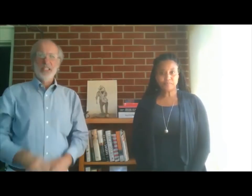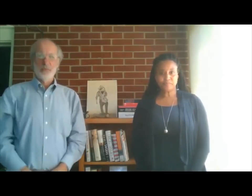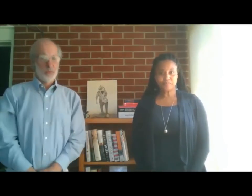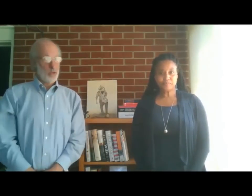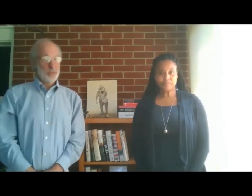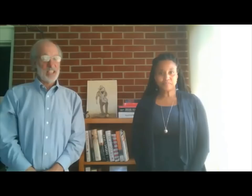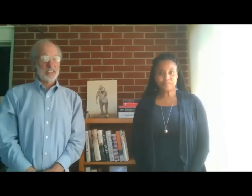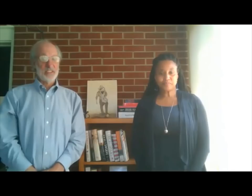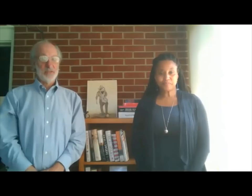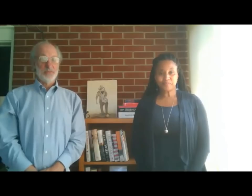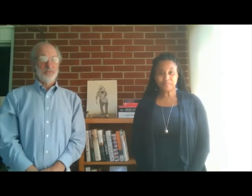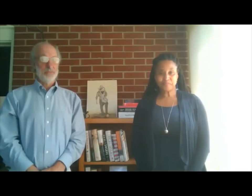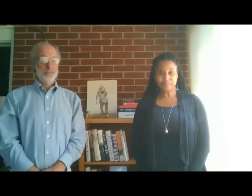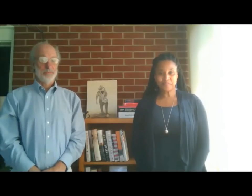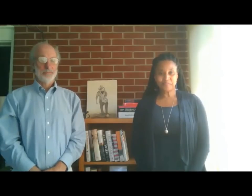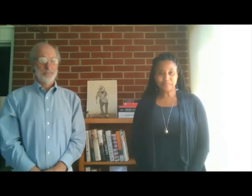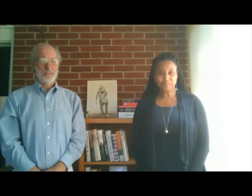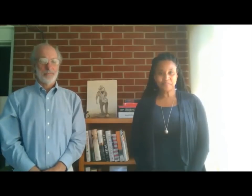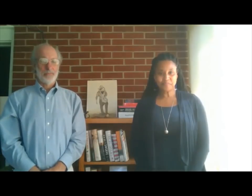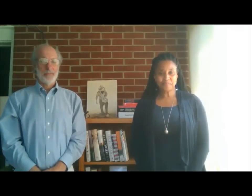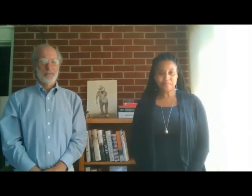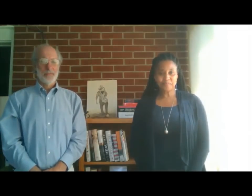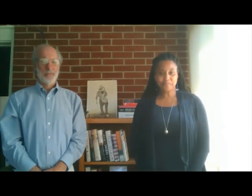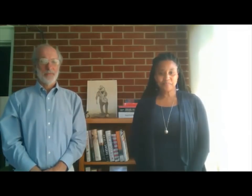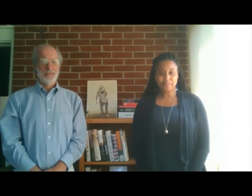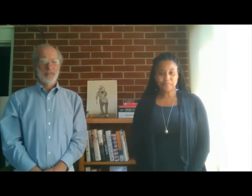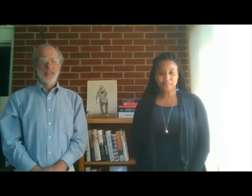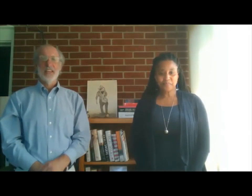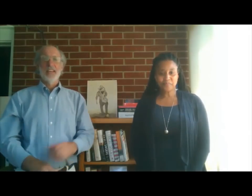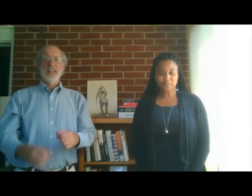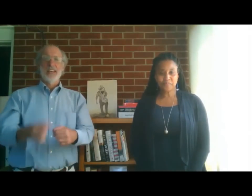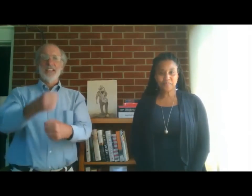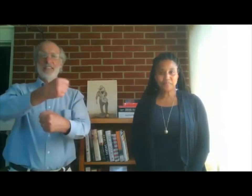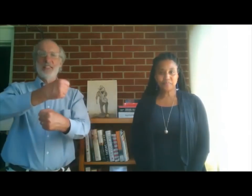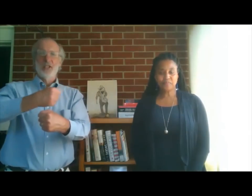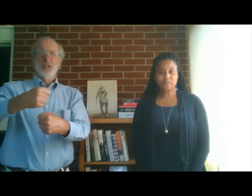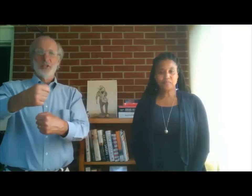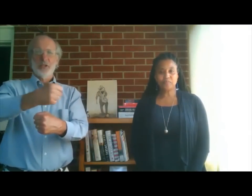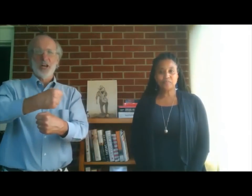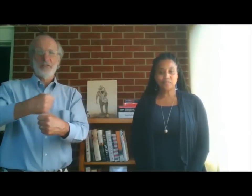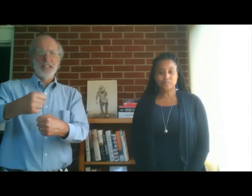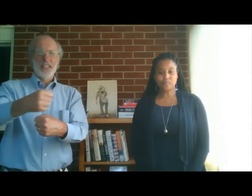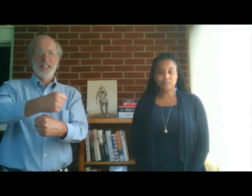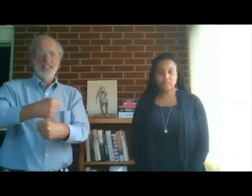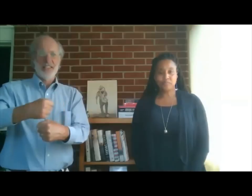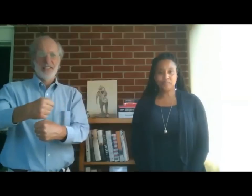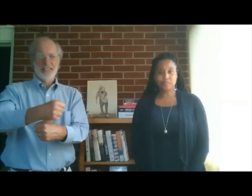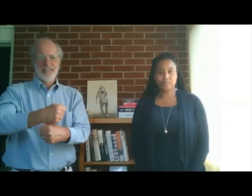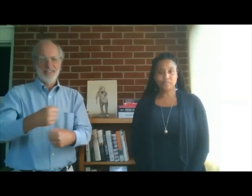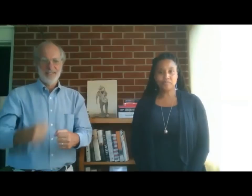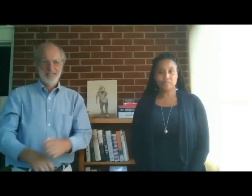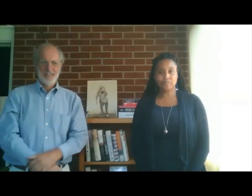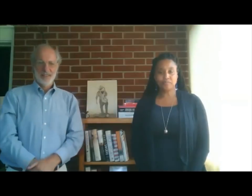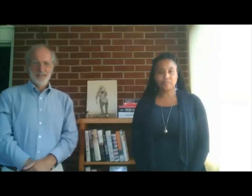You ready? Go ahead and practice. And Coffee.